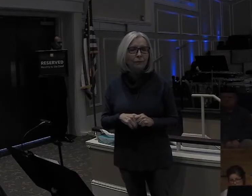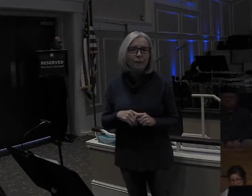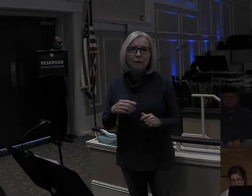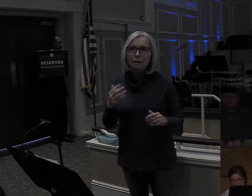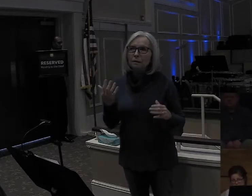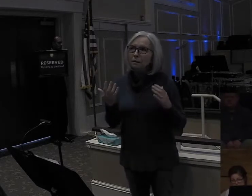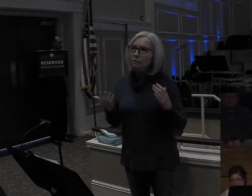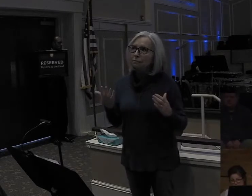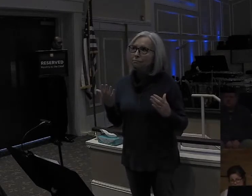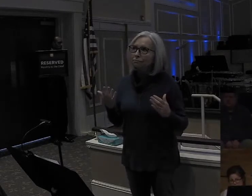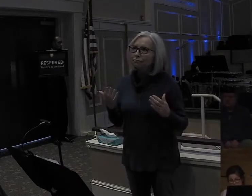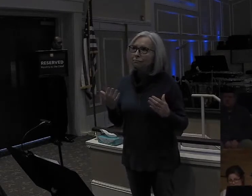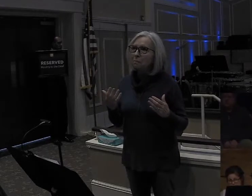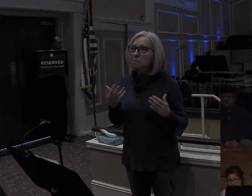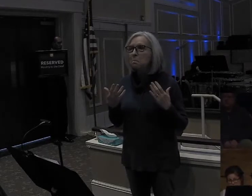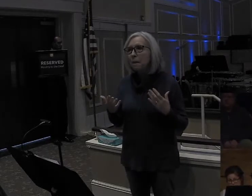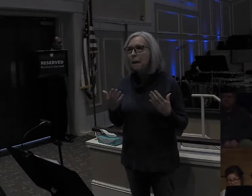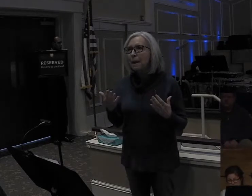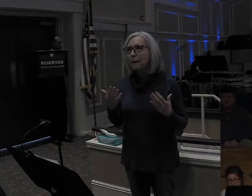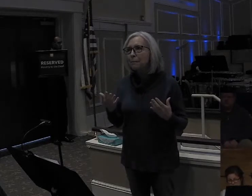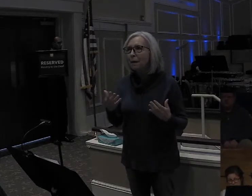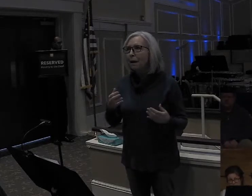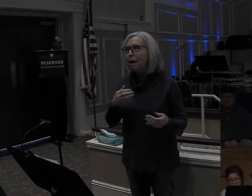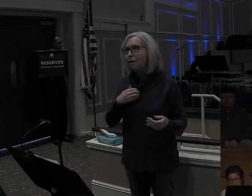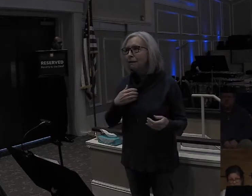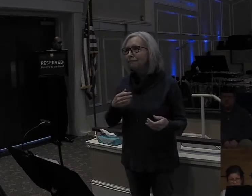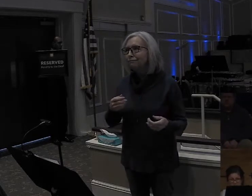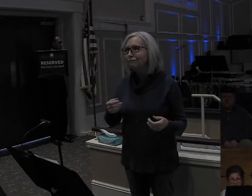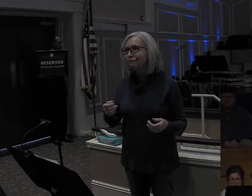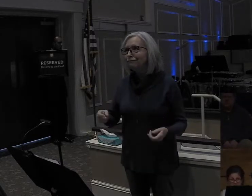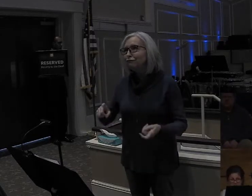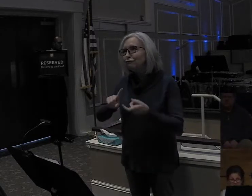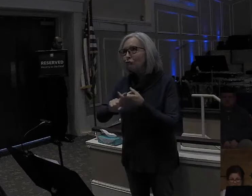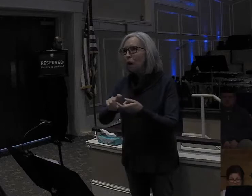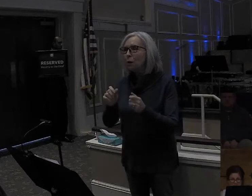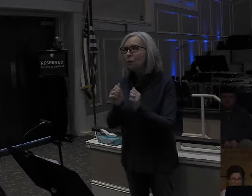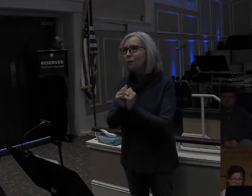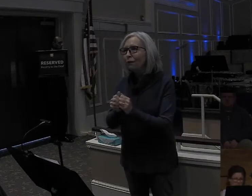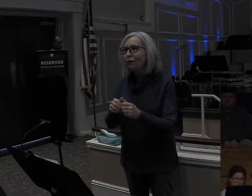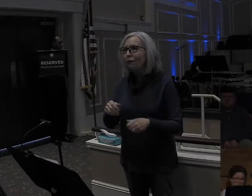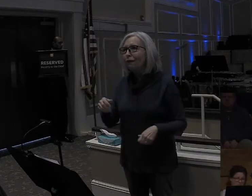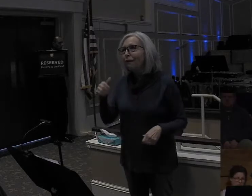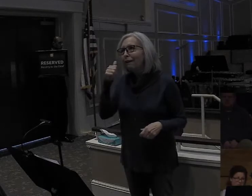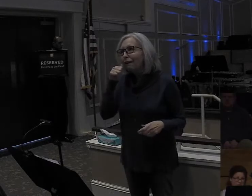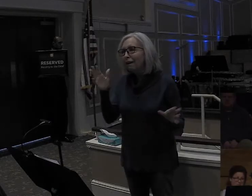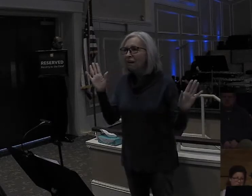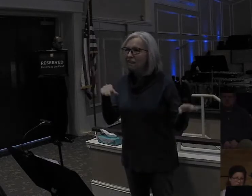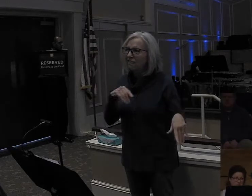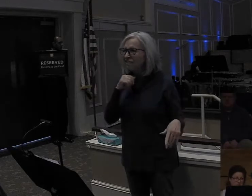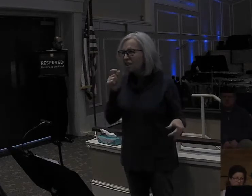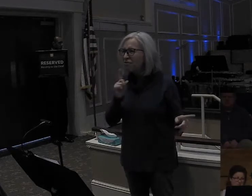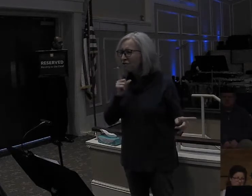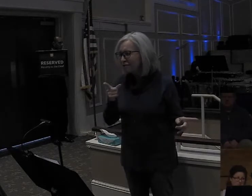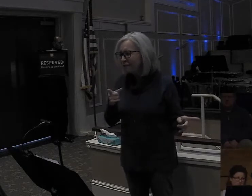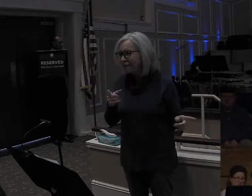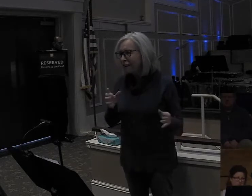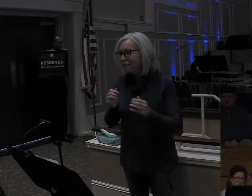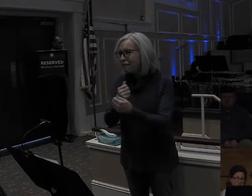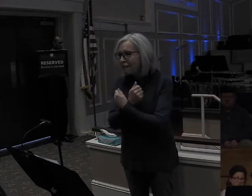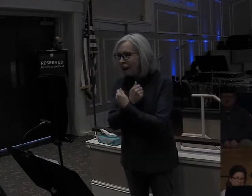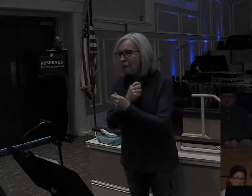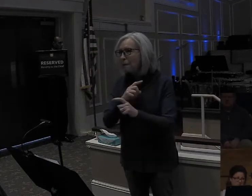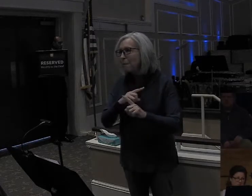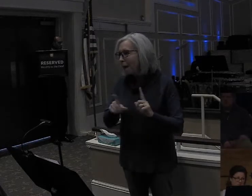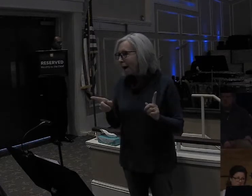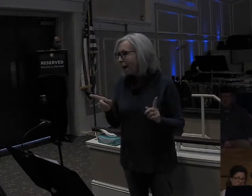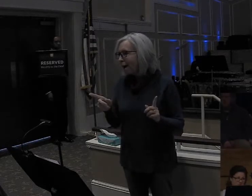relationship with some guy that doesn't really care about her, but she doesn't want to leave the relationship because she knows that that's where she's going to get love, or that's where